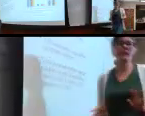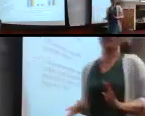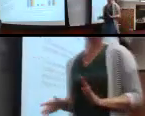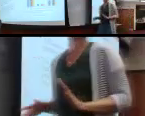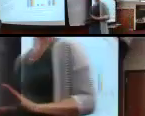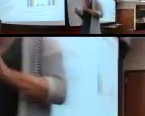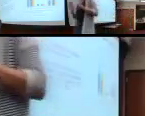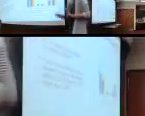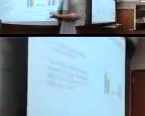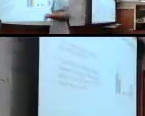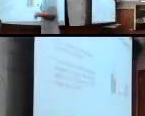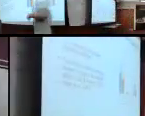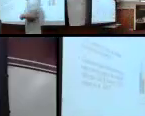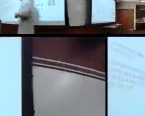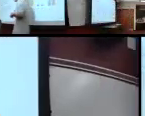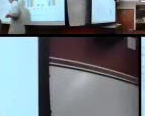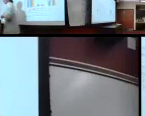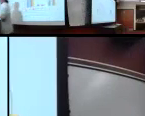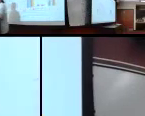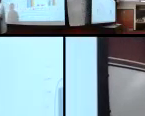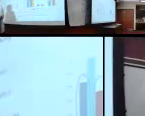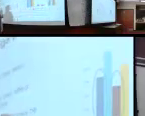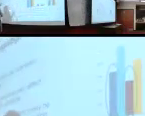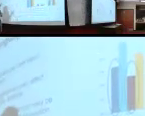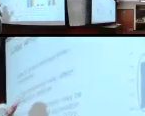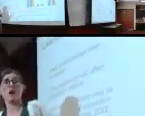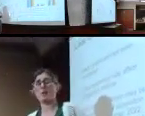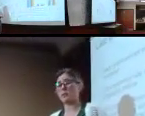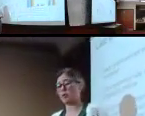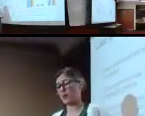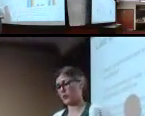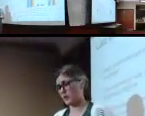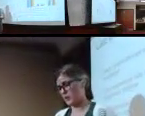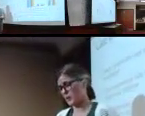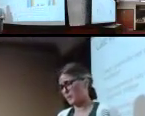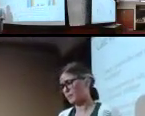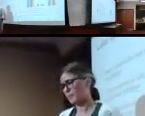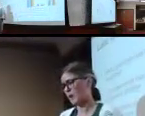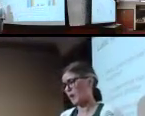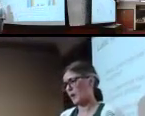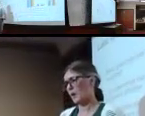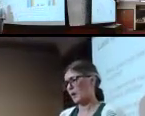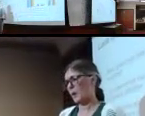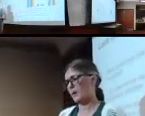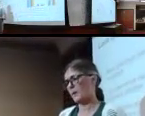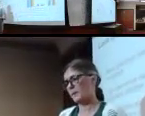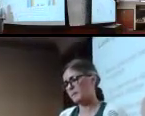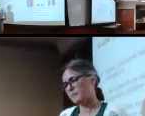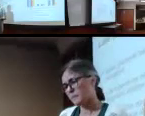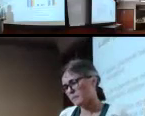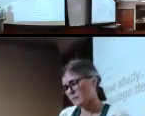statistical effects here. So the conclusion has to be, for now, from this study, that perhaps this domain is resilient.